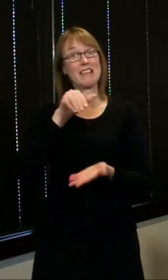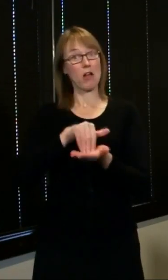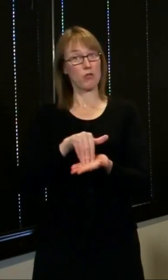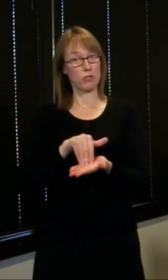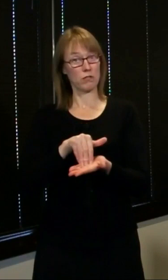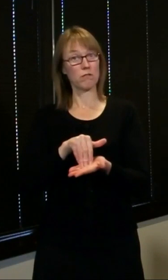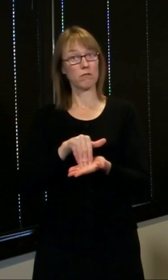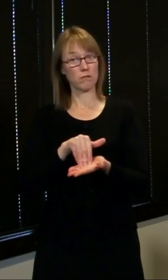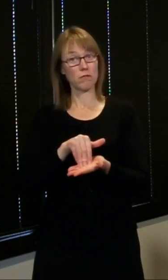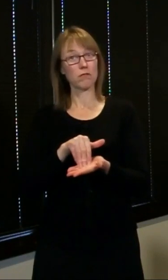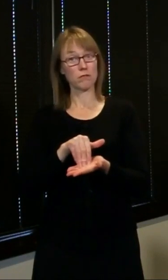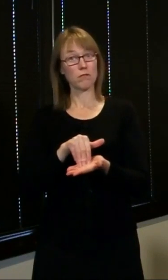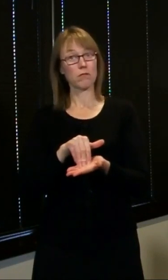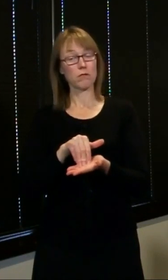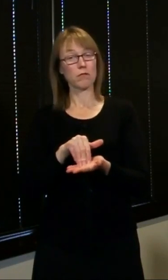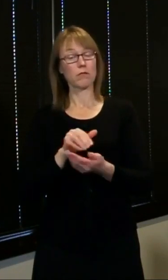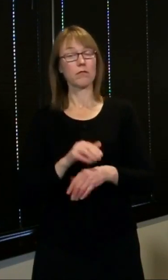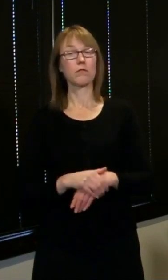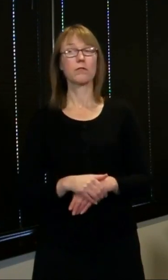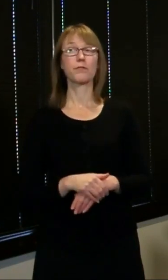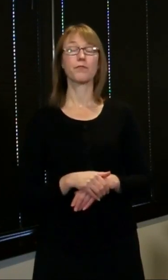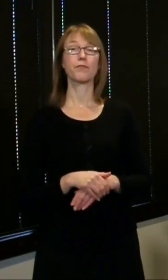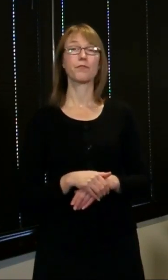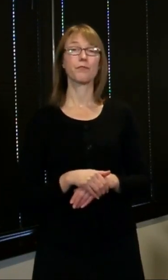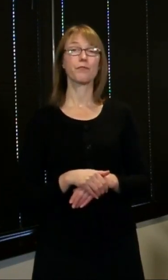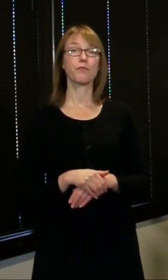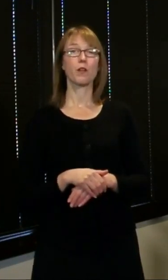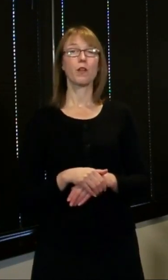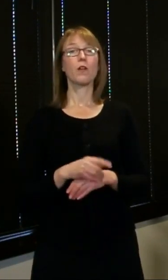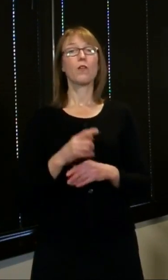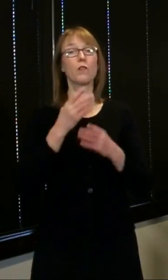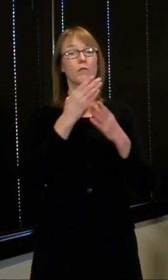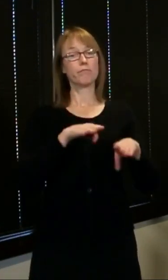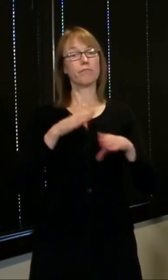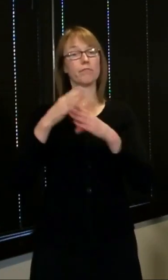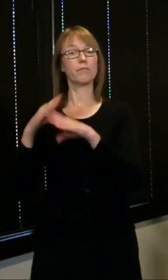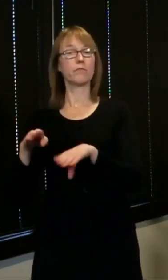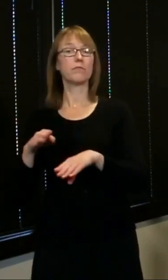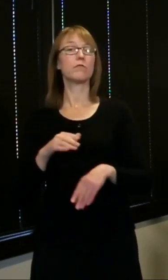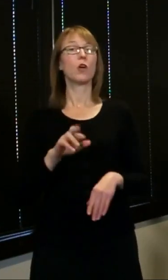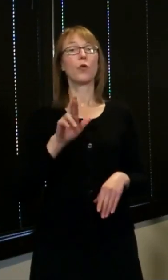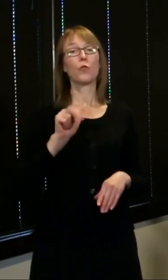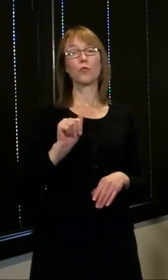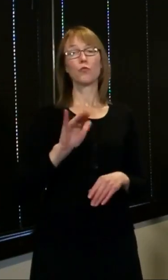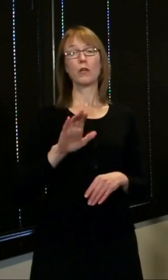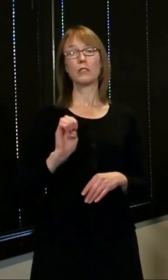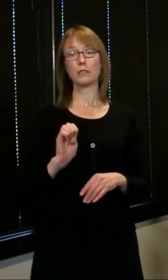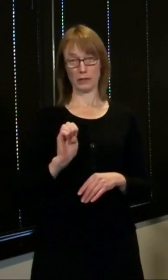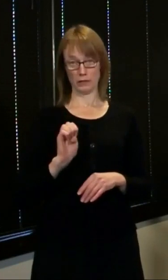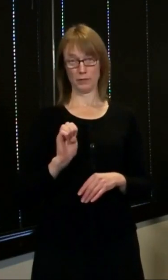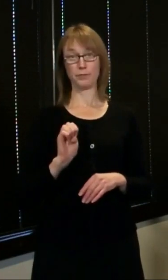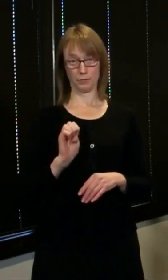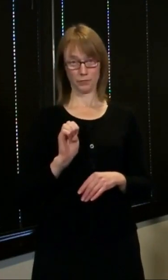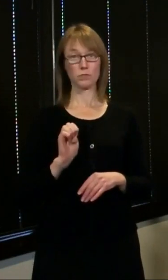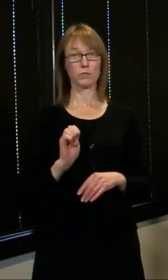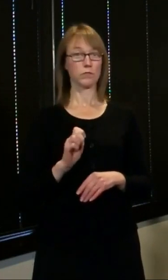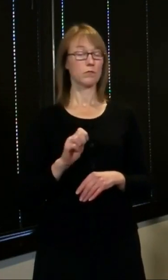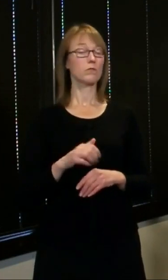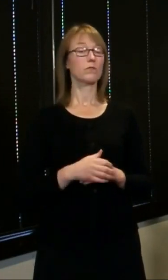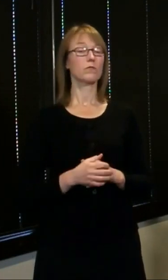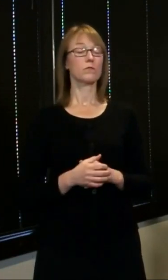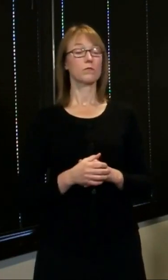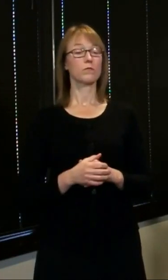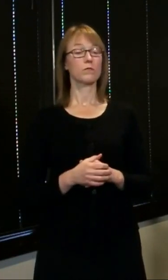256,000 doses. When you break that down by race now, you can still see that there's significantly,